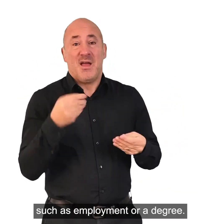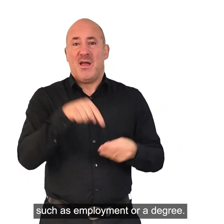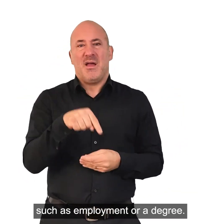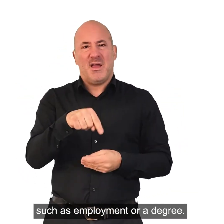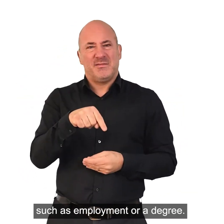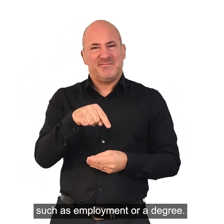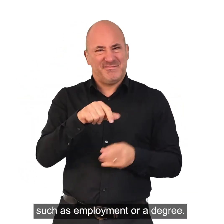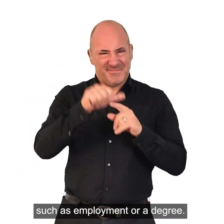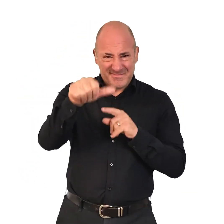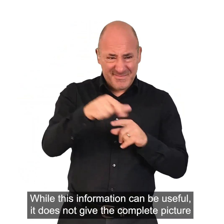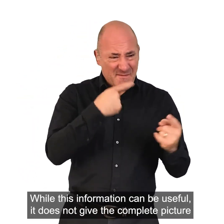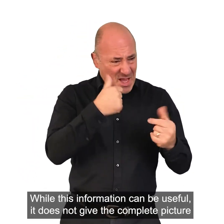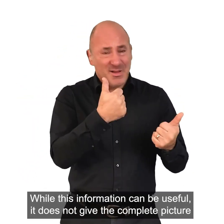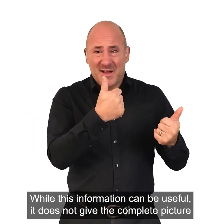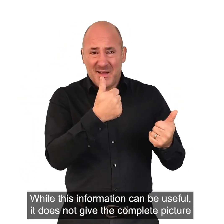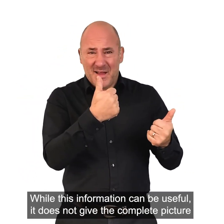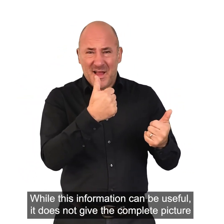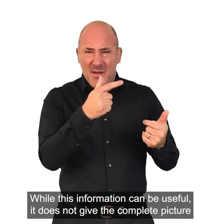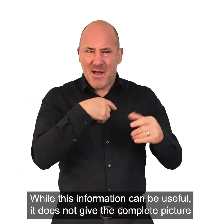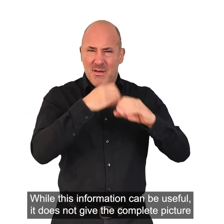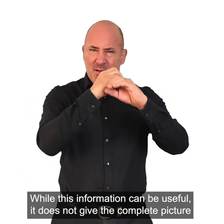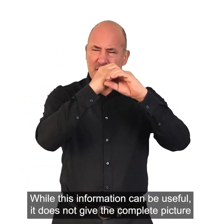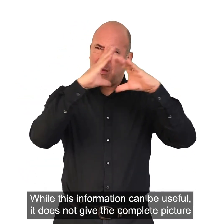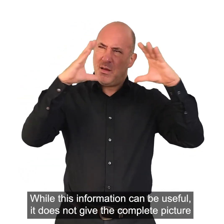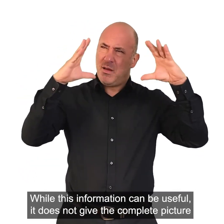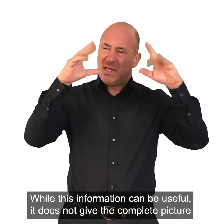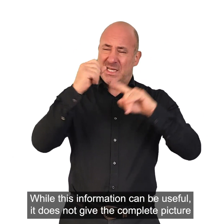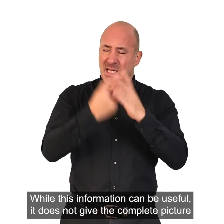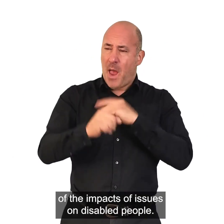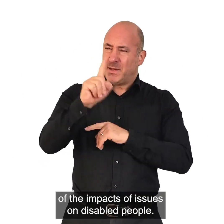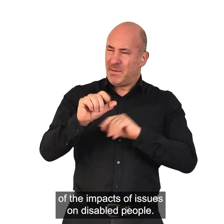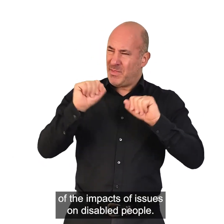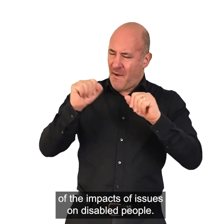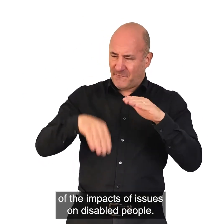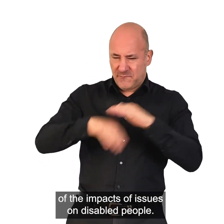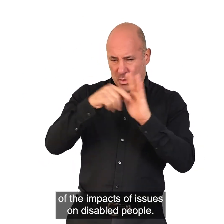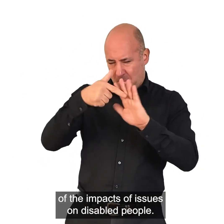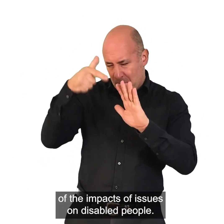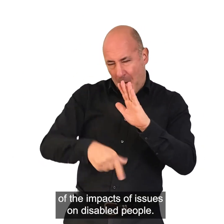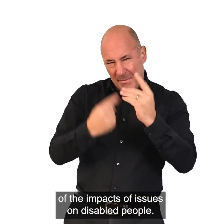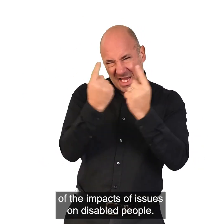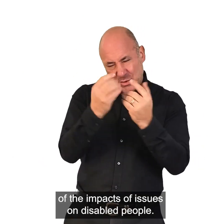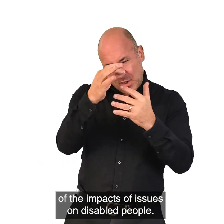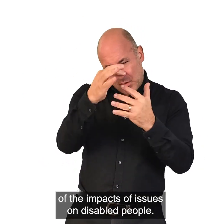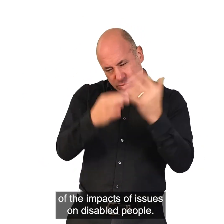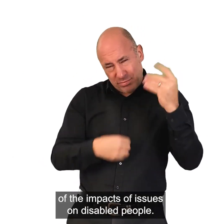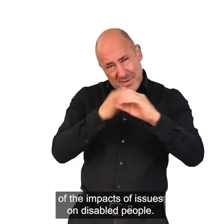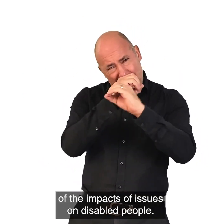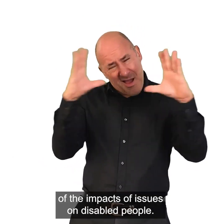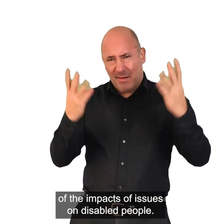such as employment or a degree. While this information can be useful, it does not give the complete picture of the impacts of issues on disabled